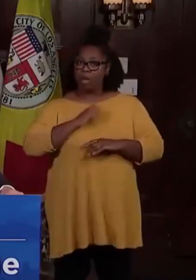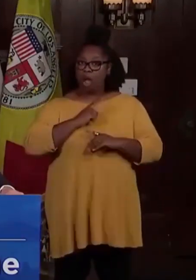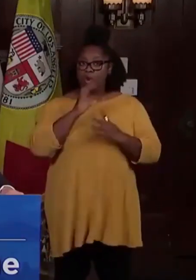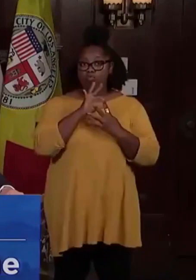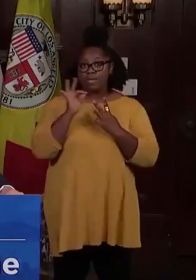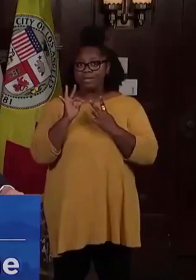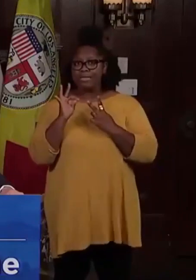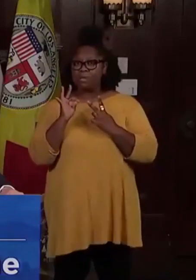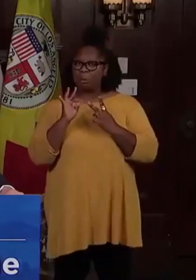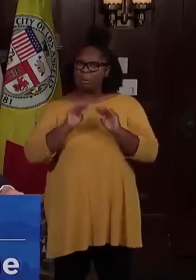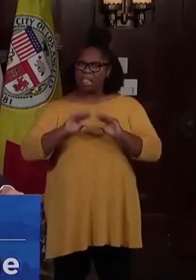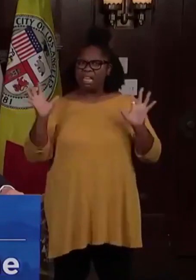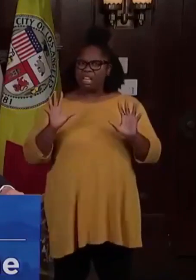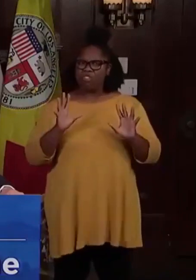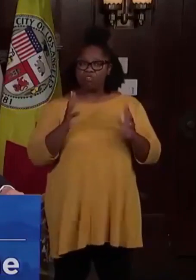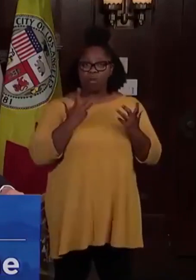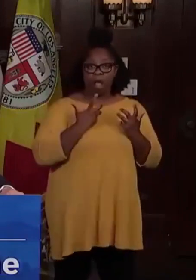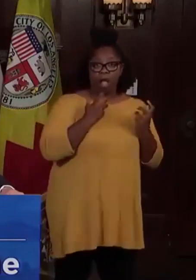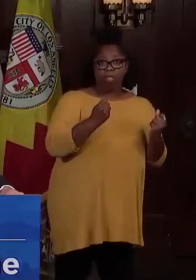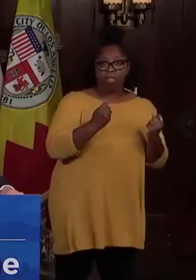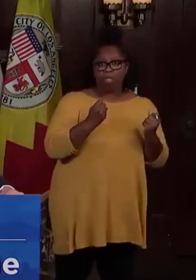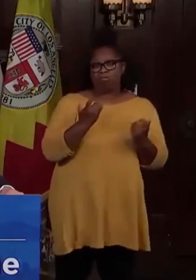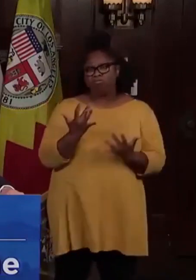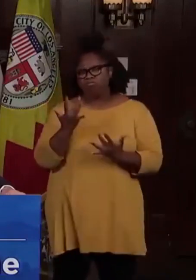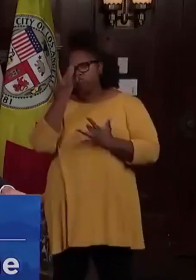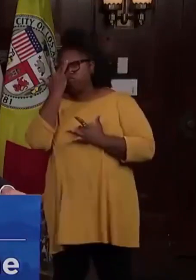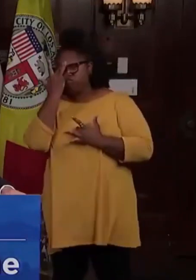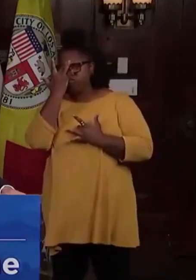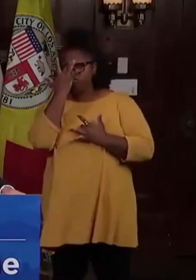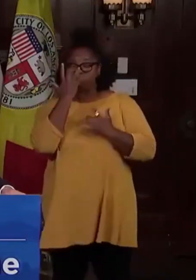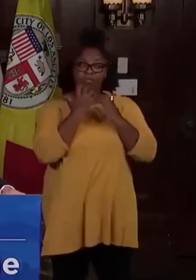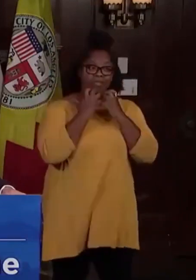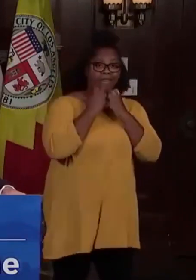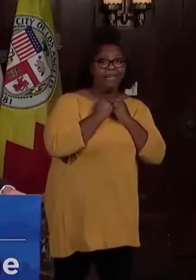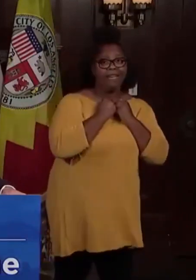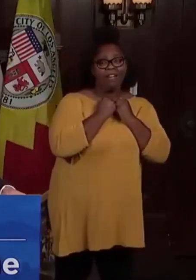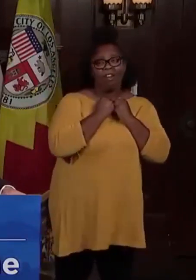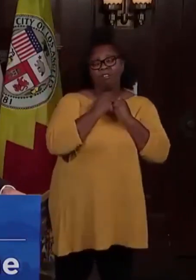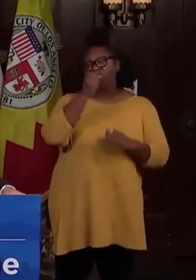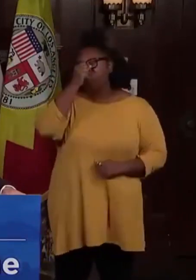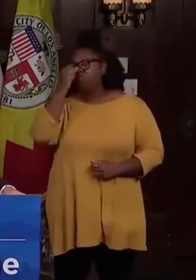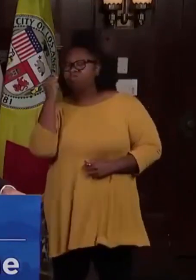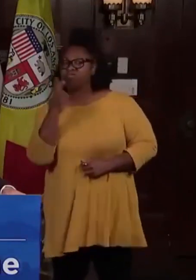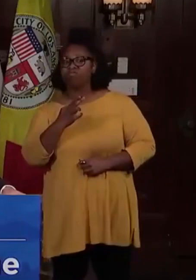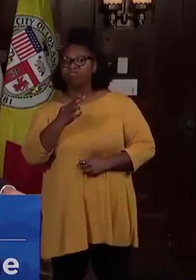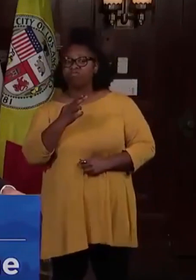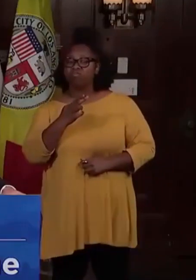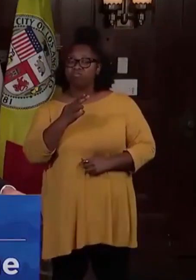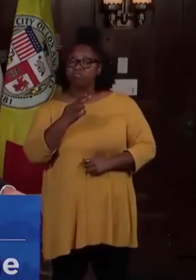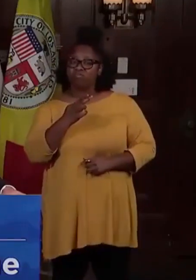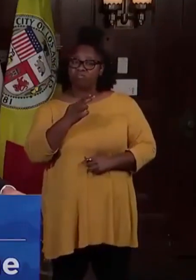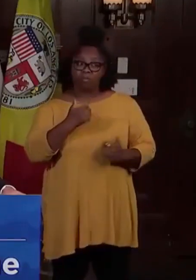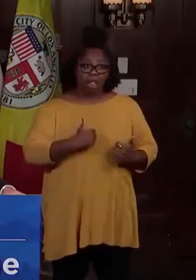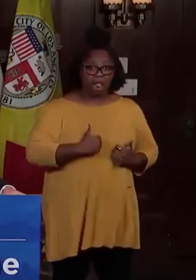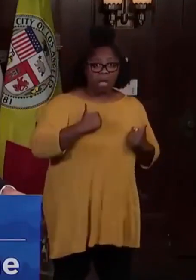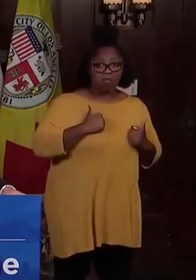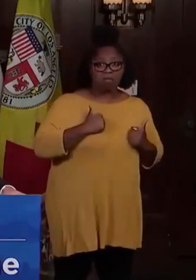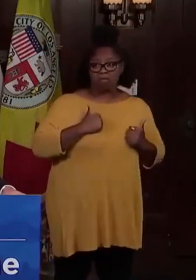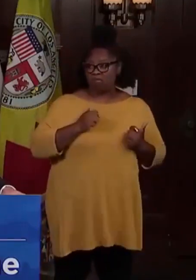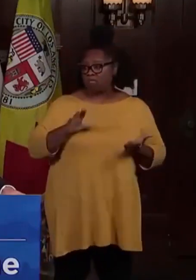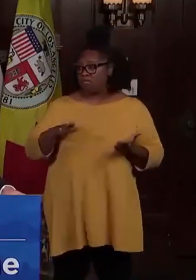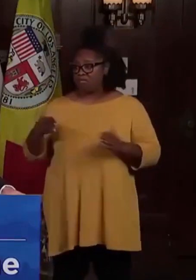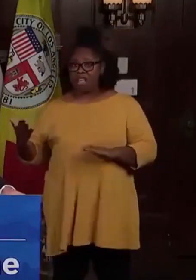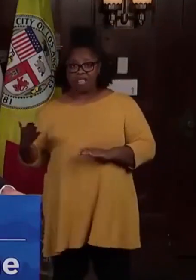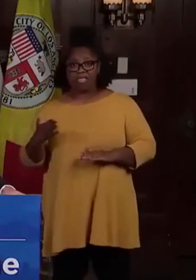between health and sickness, between care and apathy, and yes, between life and